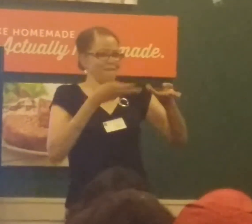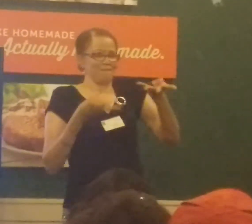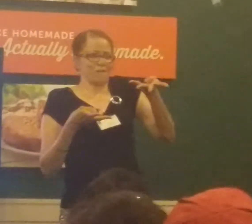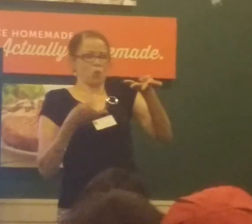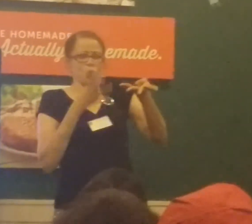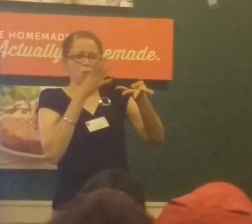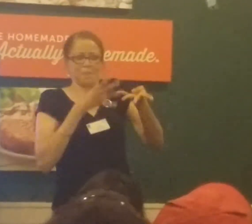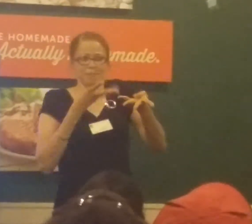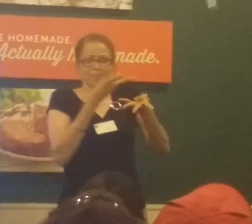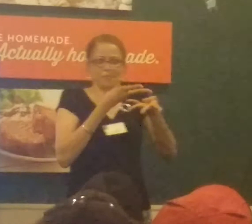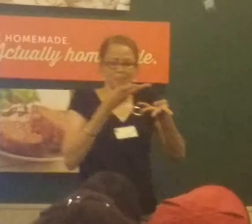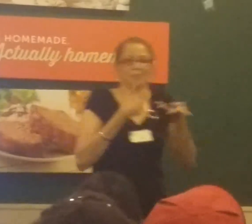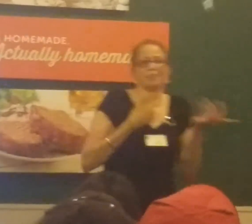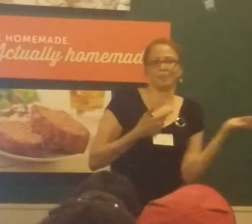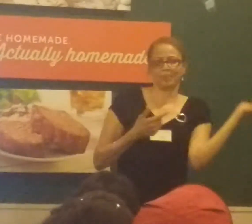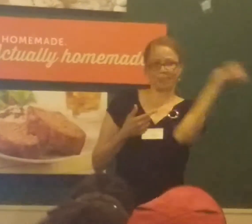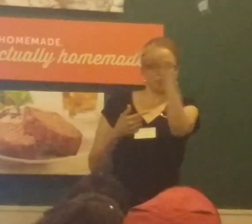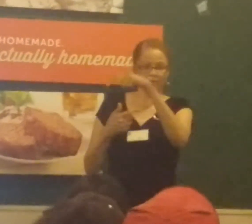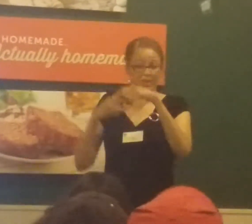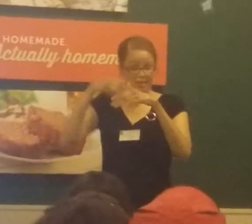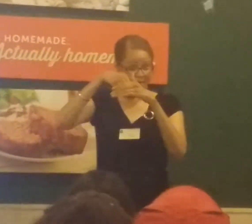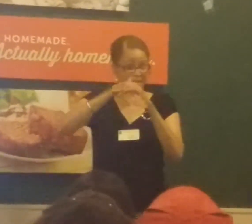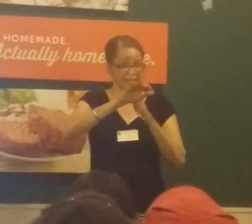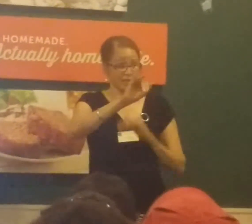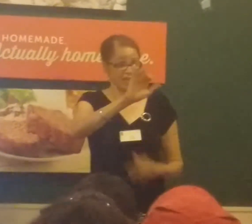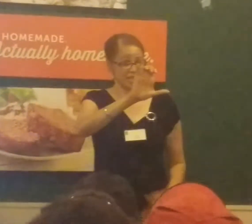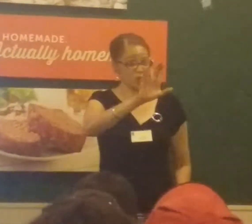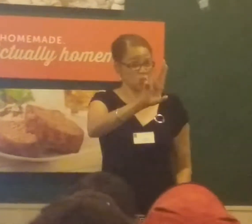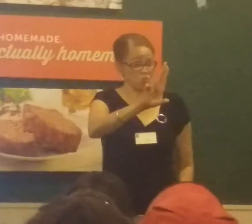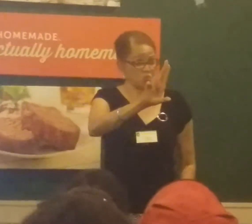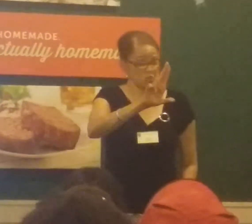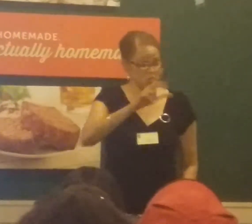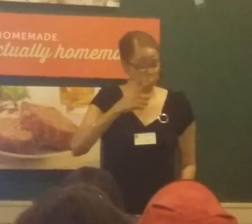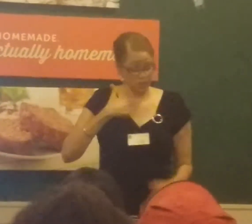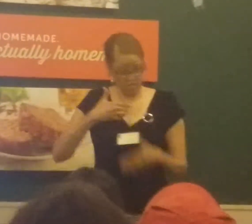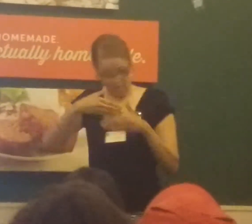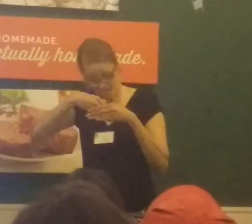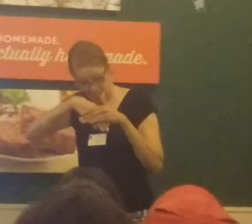us, it was four people, we went to the ICU.